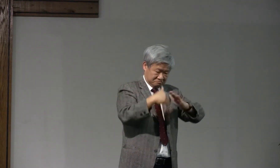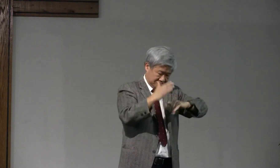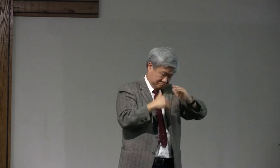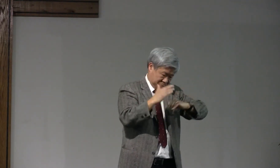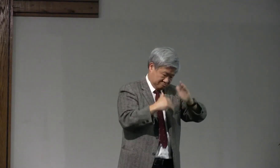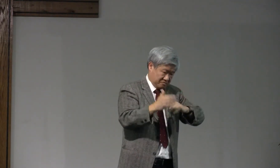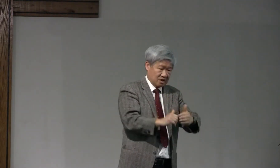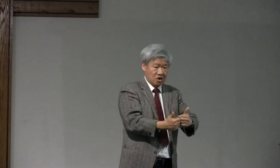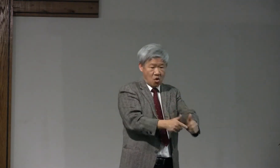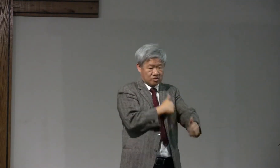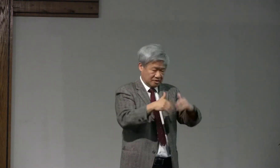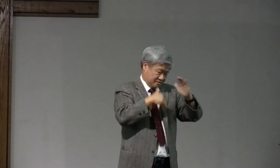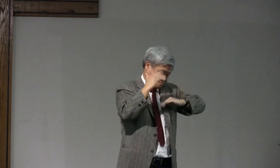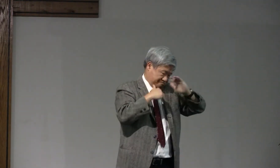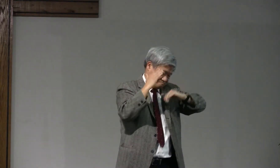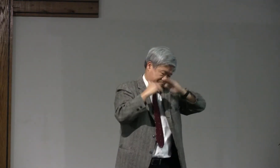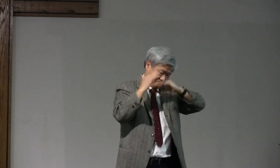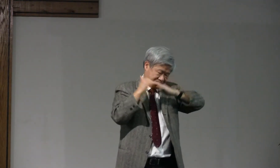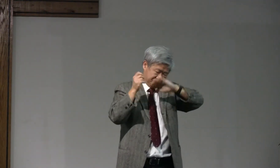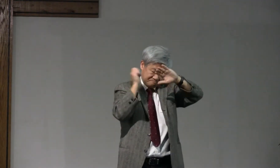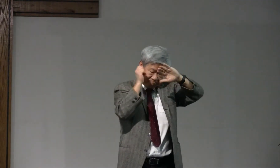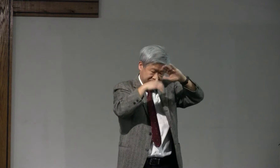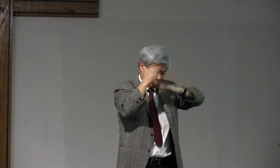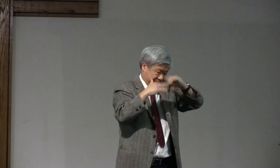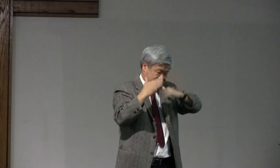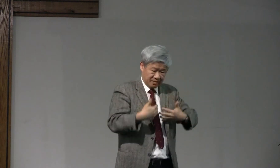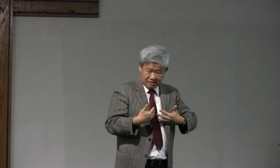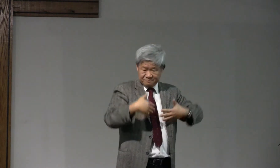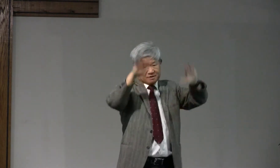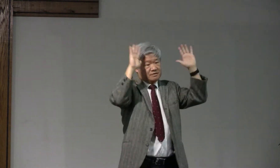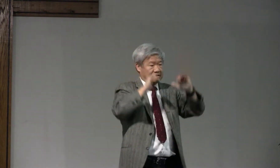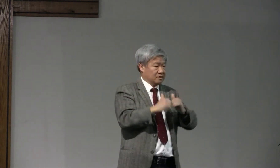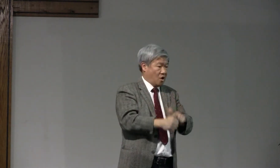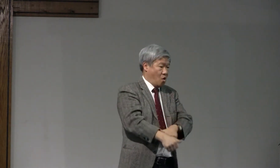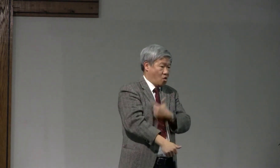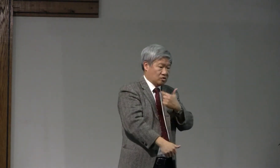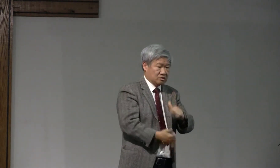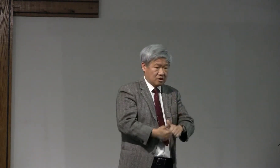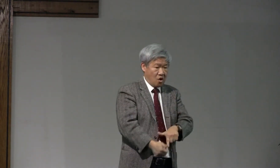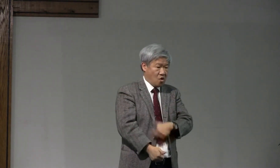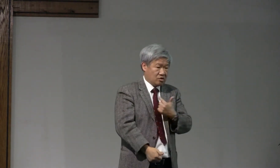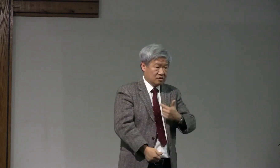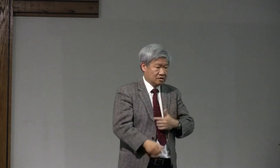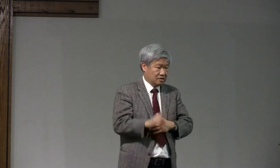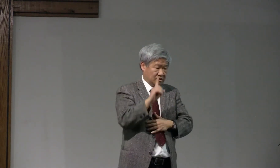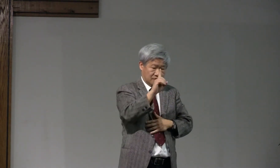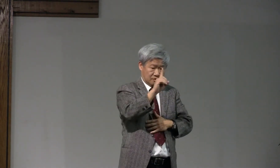8 people. He built the ark. Spent a long time building it. How long did it